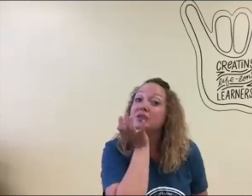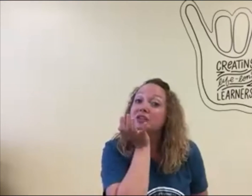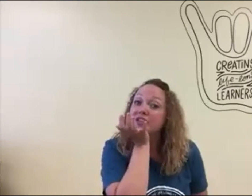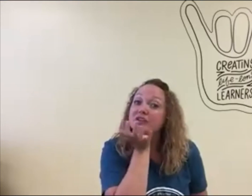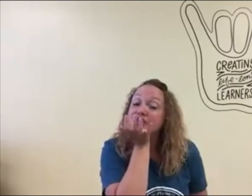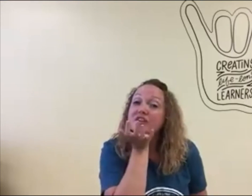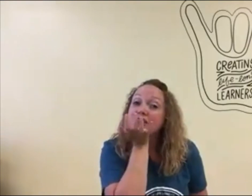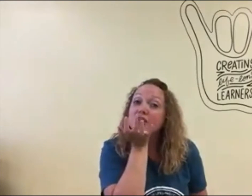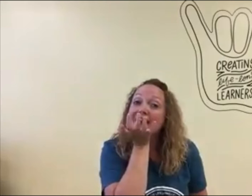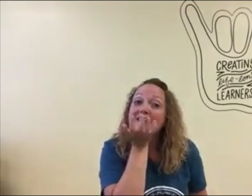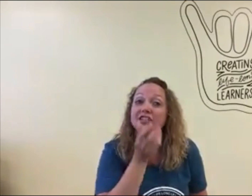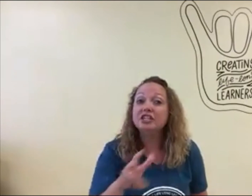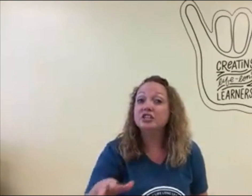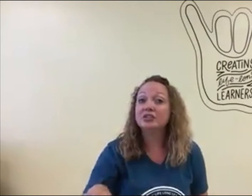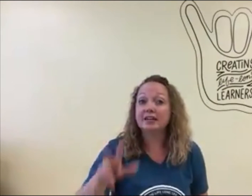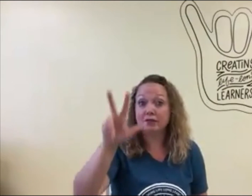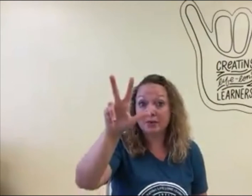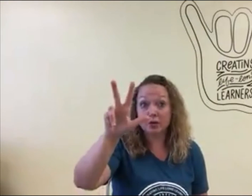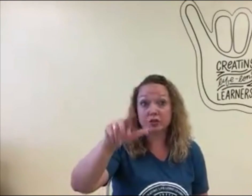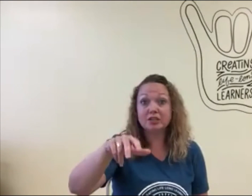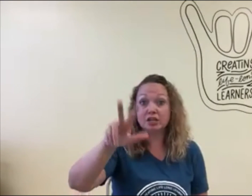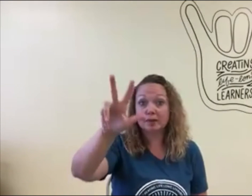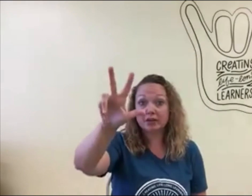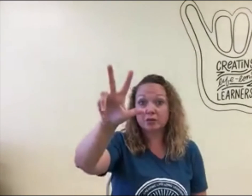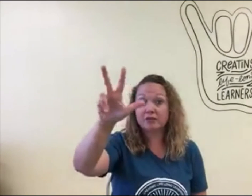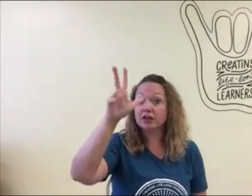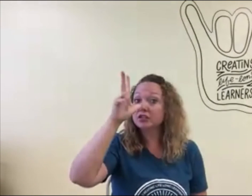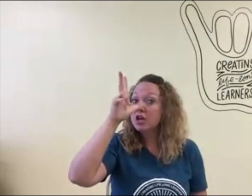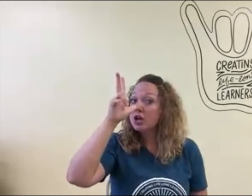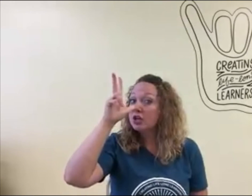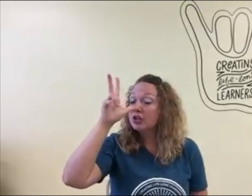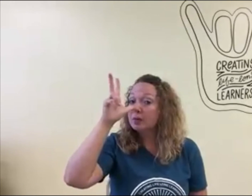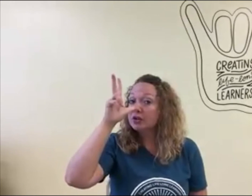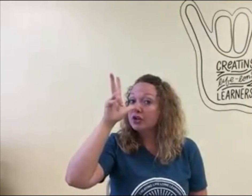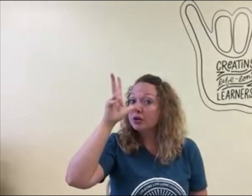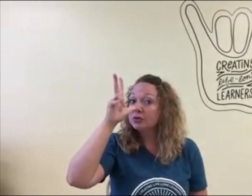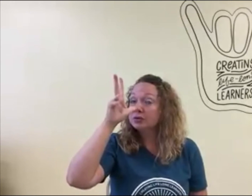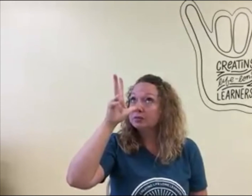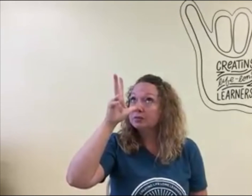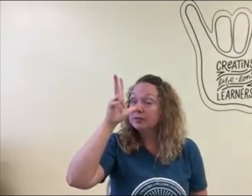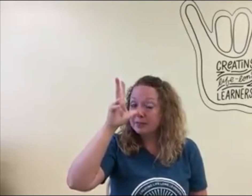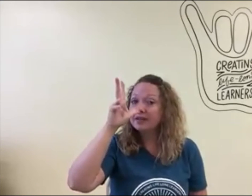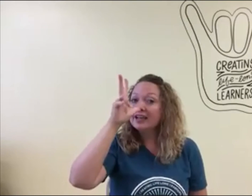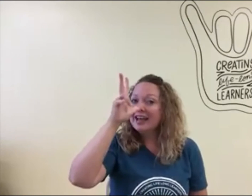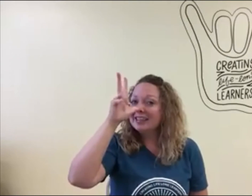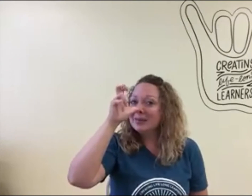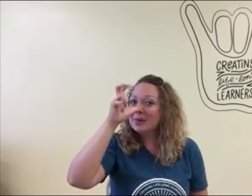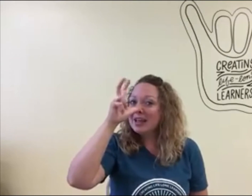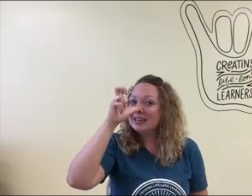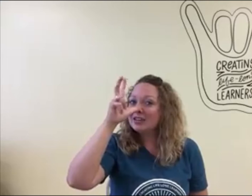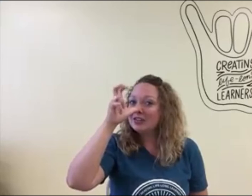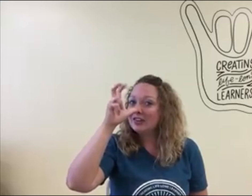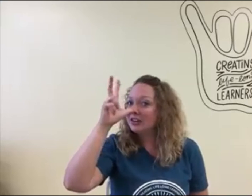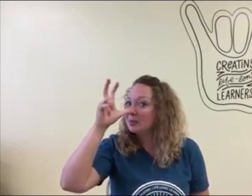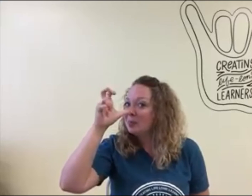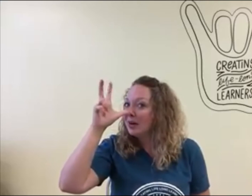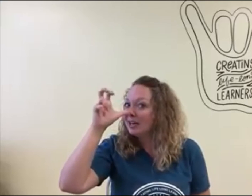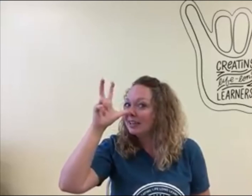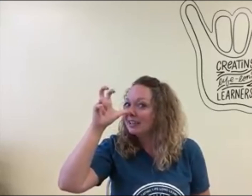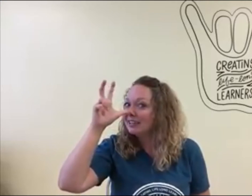know grass and you need to know the sign for bug, which we talked about, three fingers, thumb on your nose, yep, and then bend your fingers, bug, Okay,